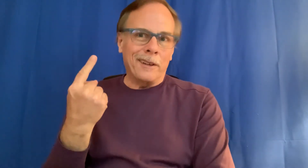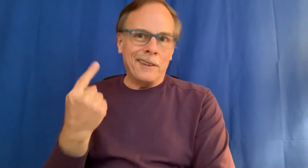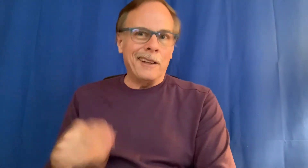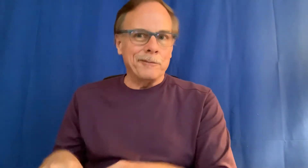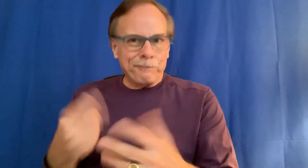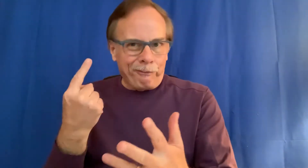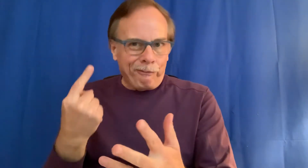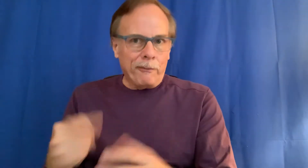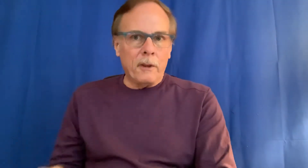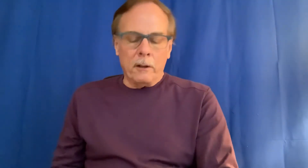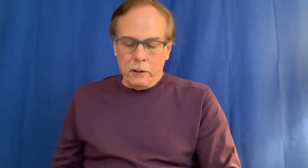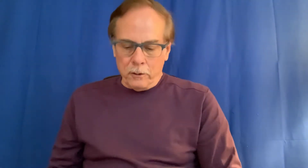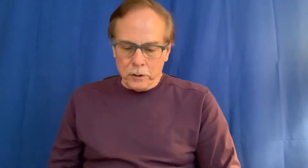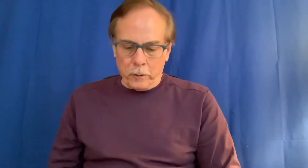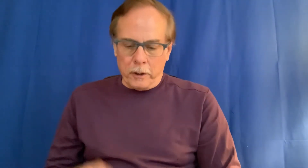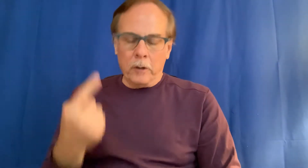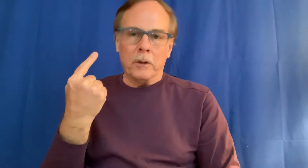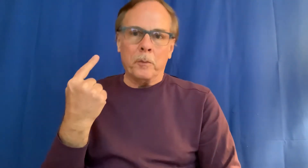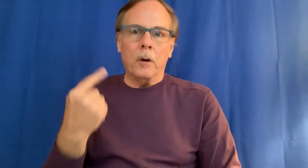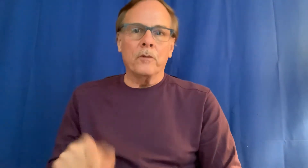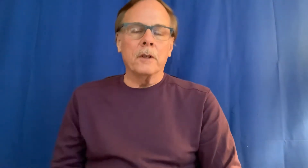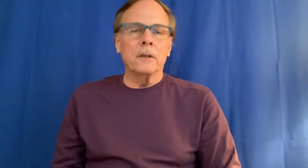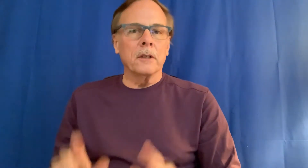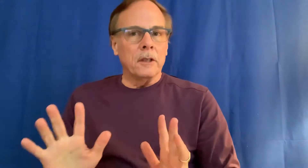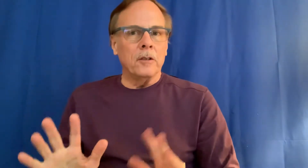that. They're showing it here with the palm facing in. Either way.